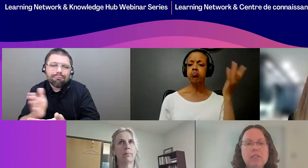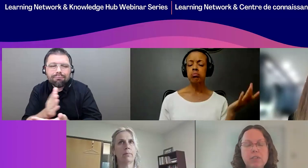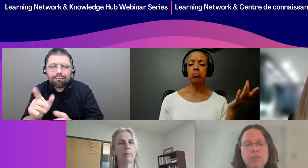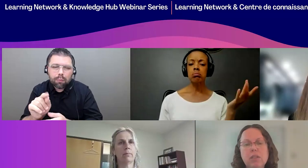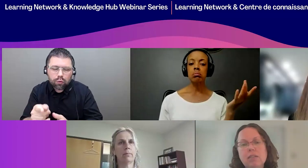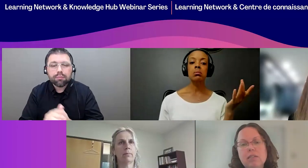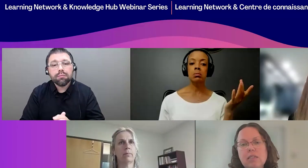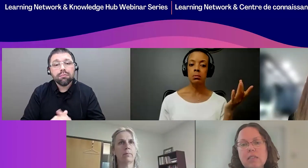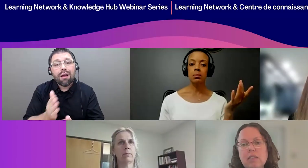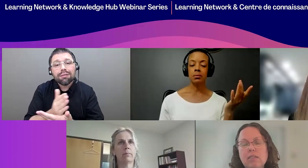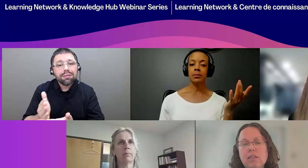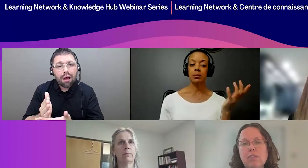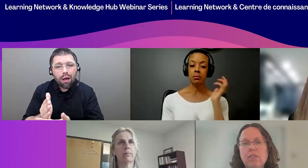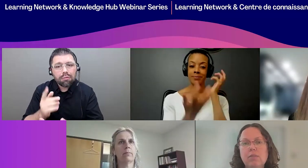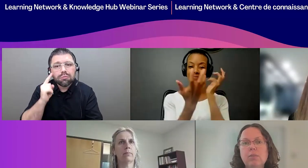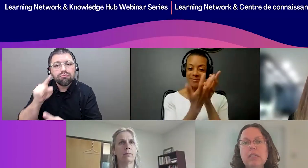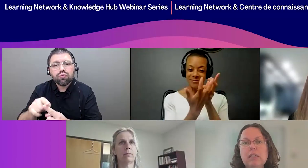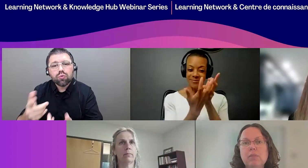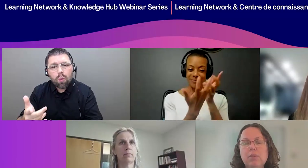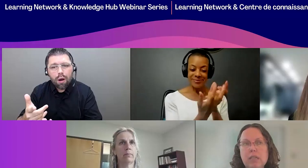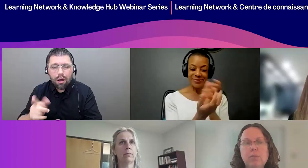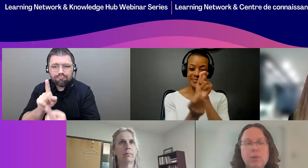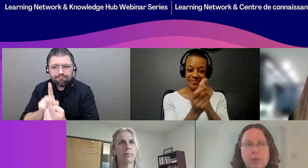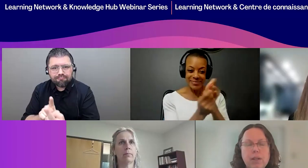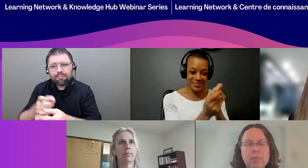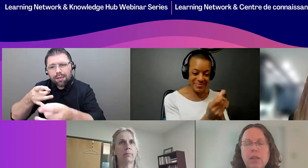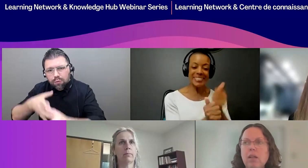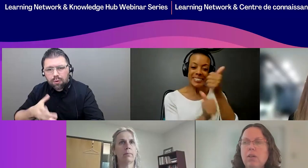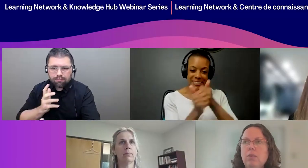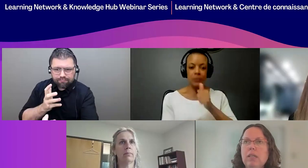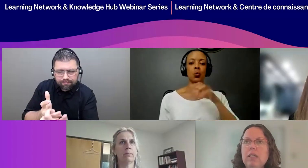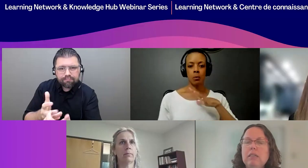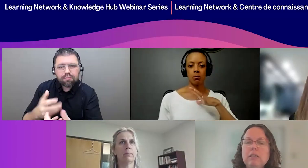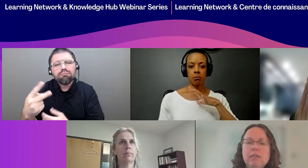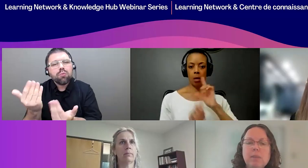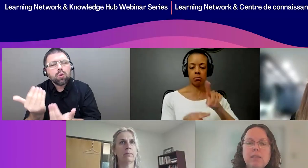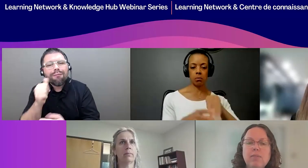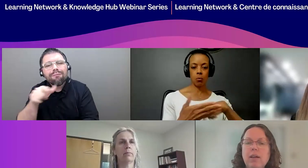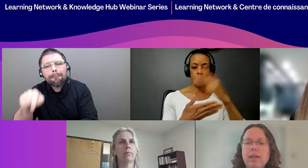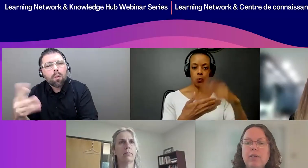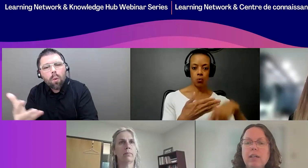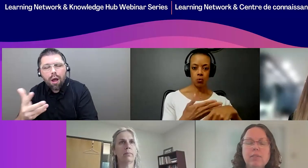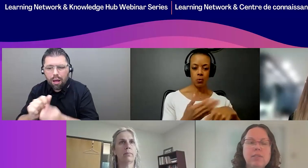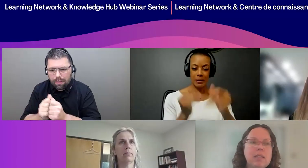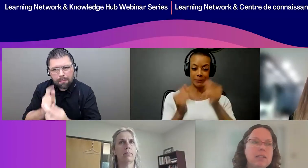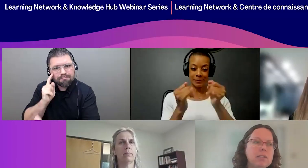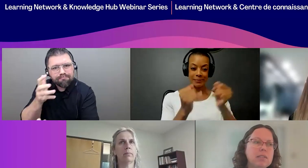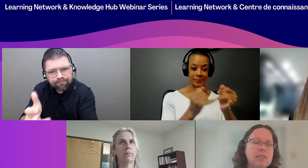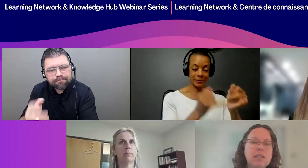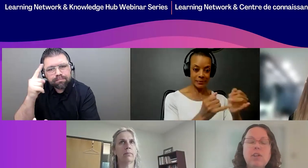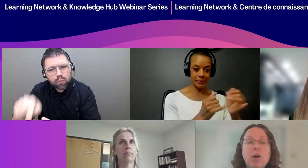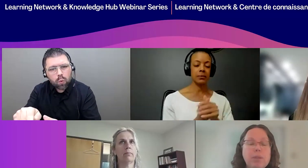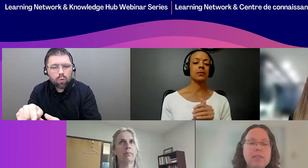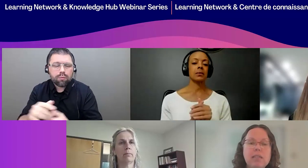tailored and individualized to the needs of the woman in the program. We didn't specify or have a